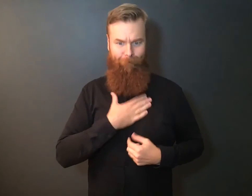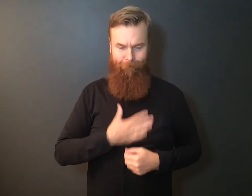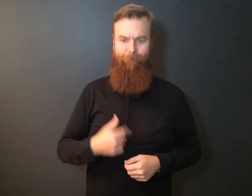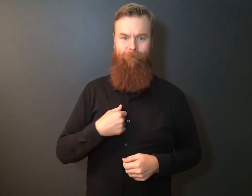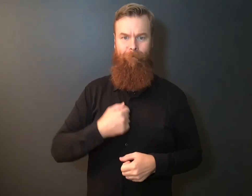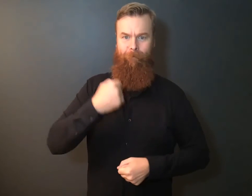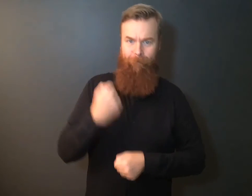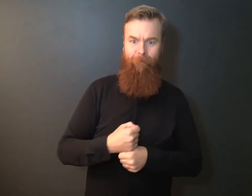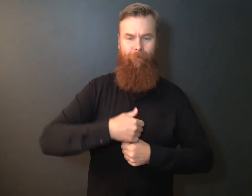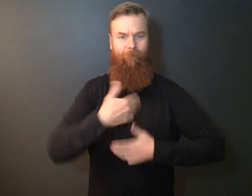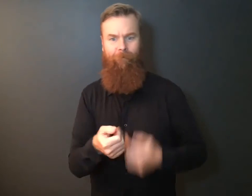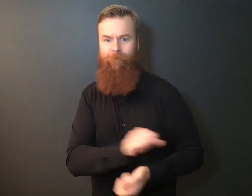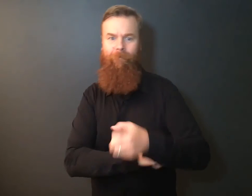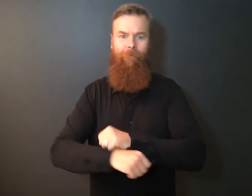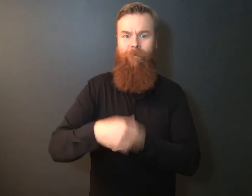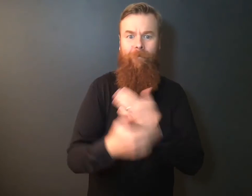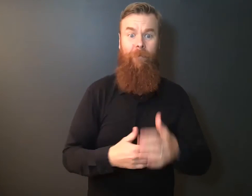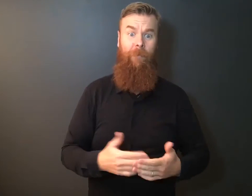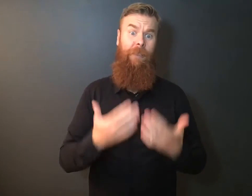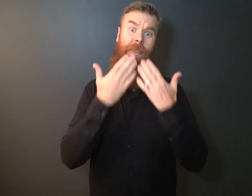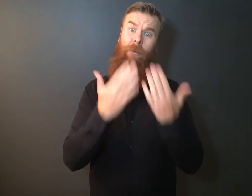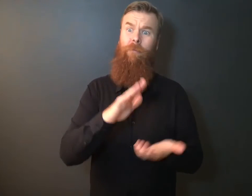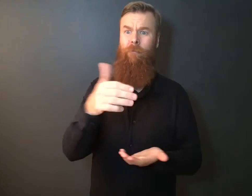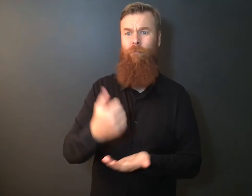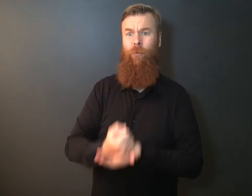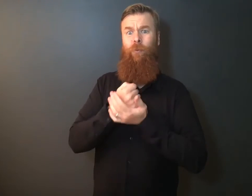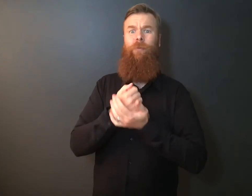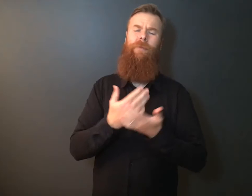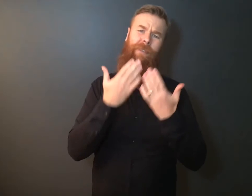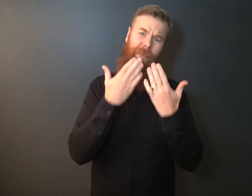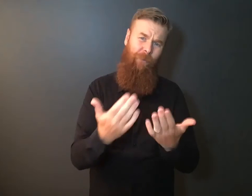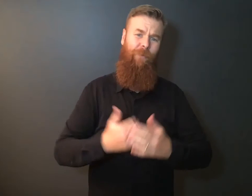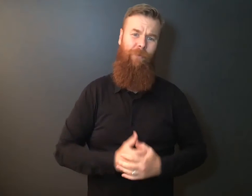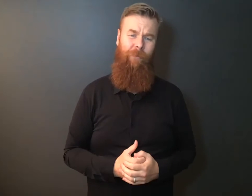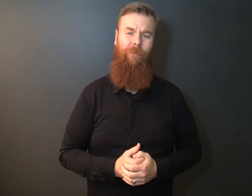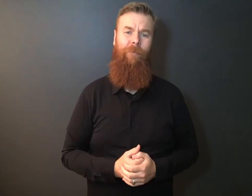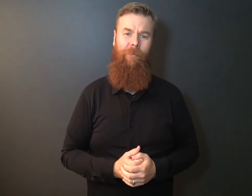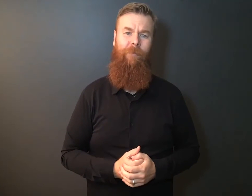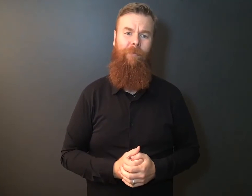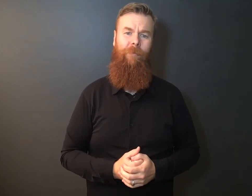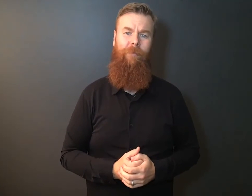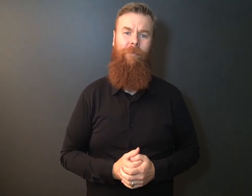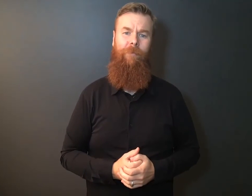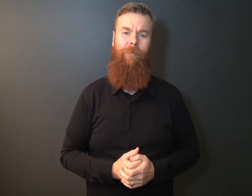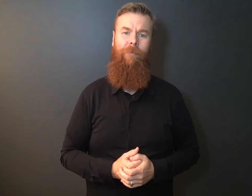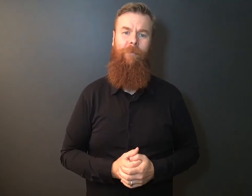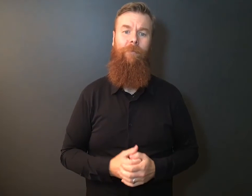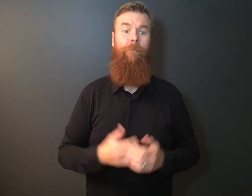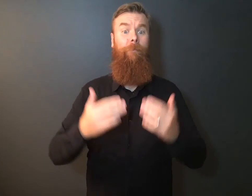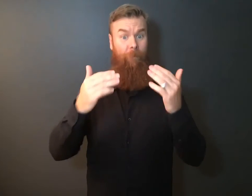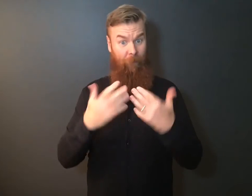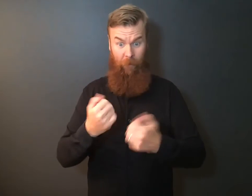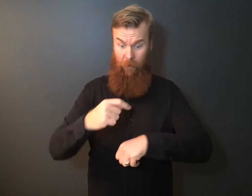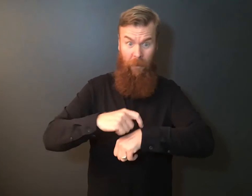welcome. And we have actually some time to take comments or questions,